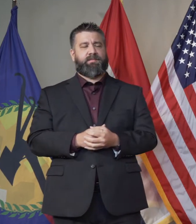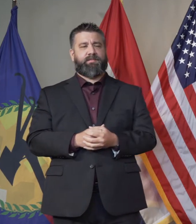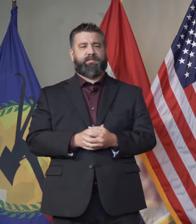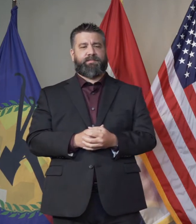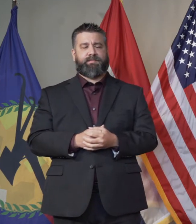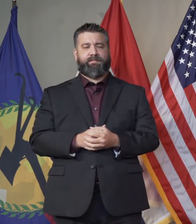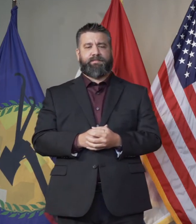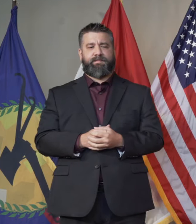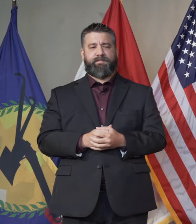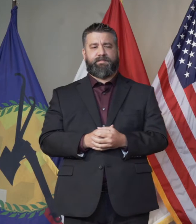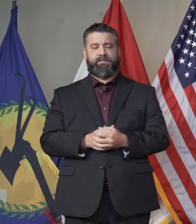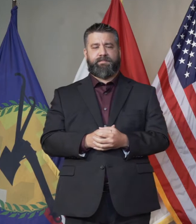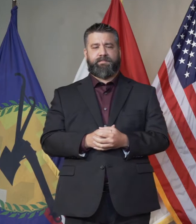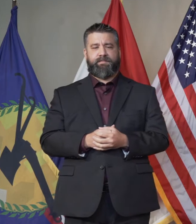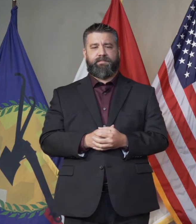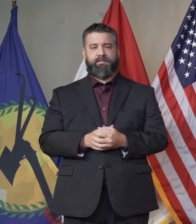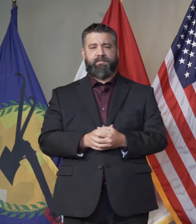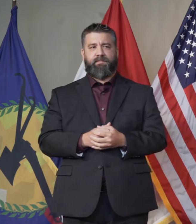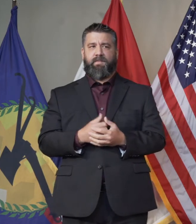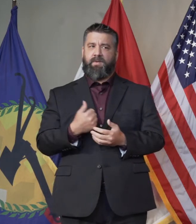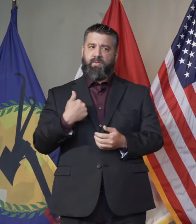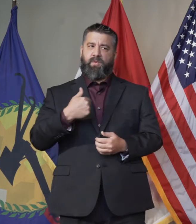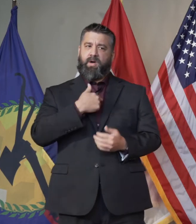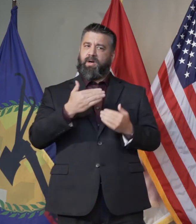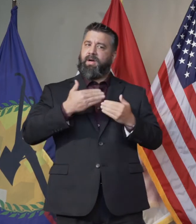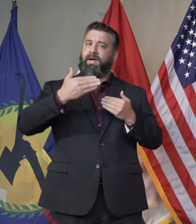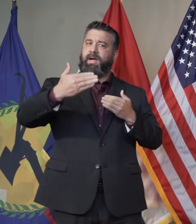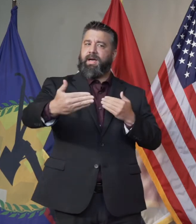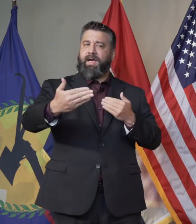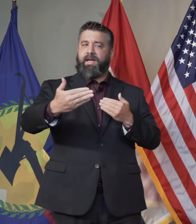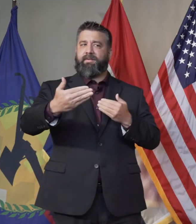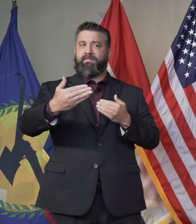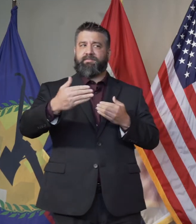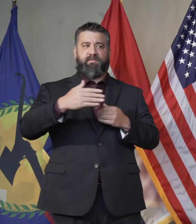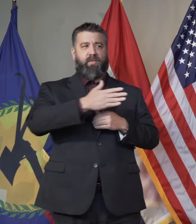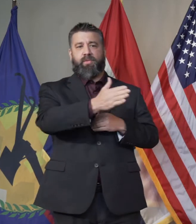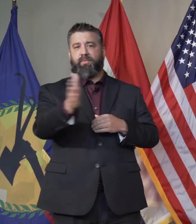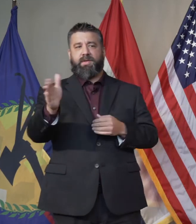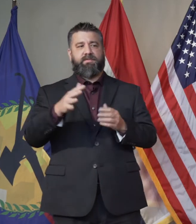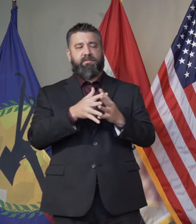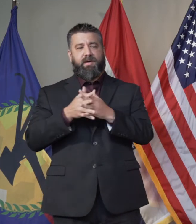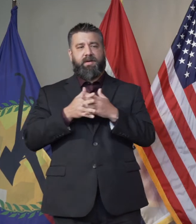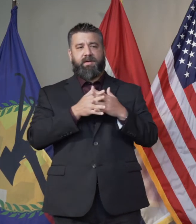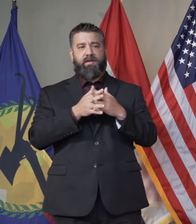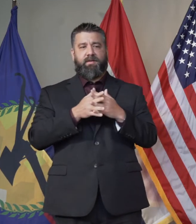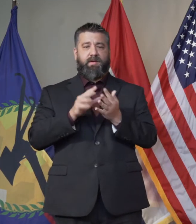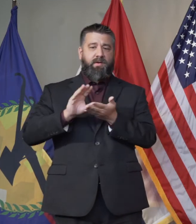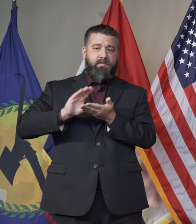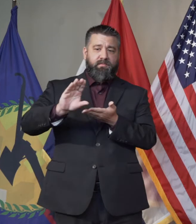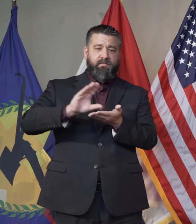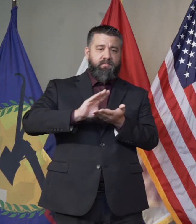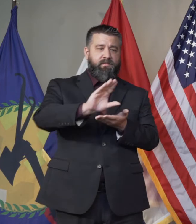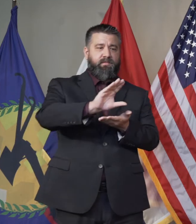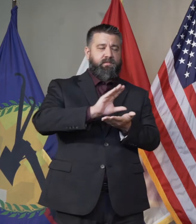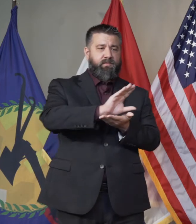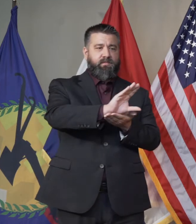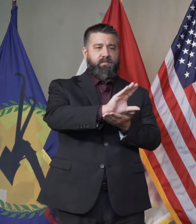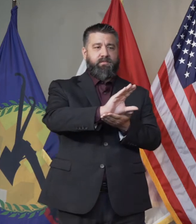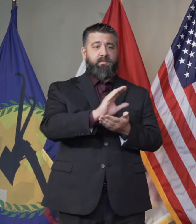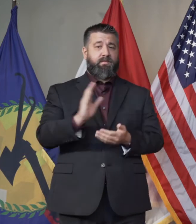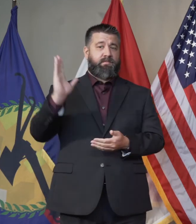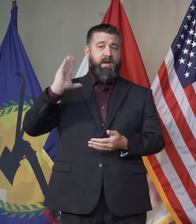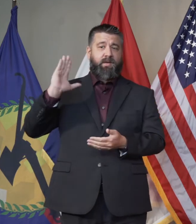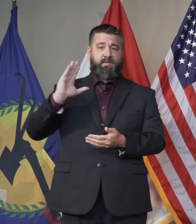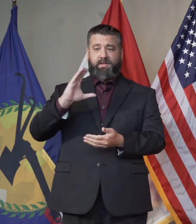We're well ahead of the rest of the country in distributing those funds to the people who need it the most. And when that bill was passed, when those funds were